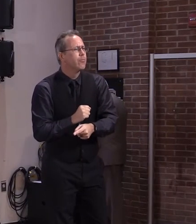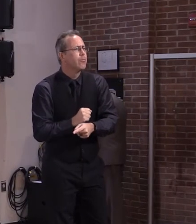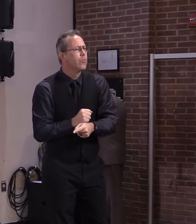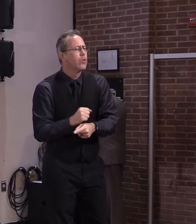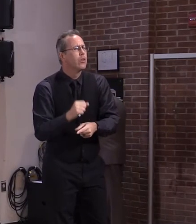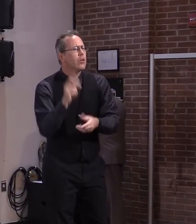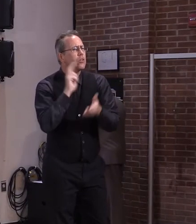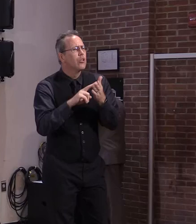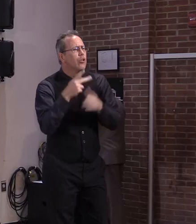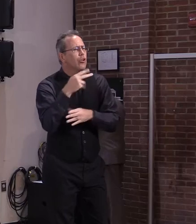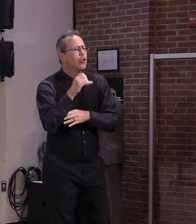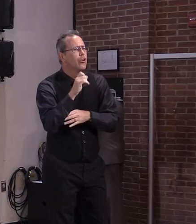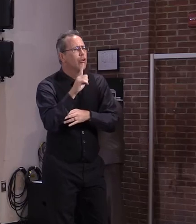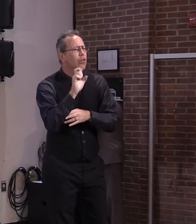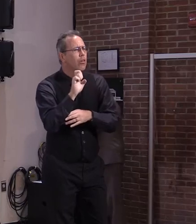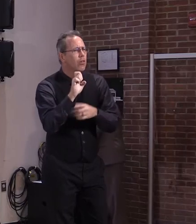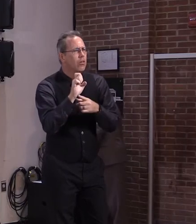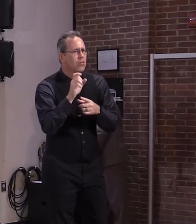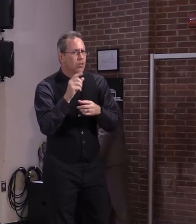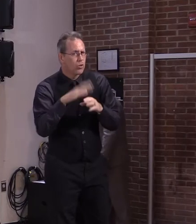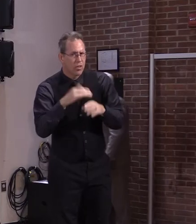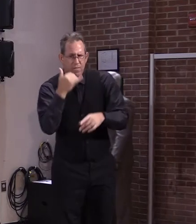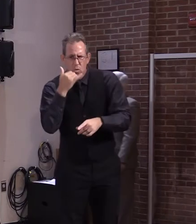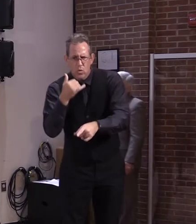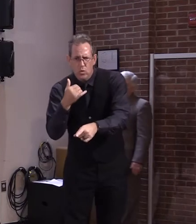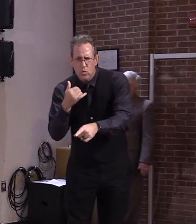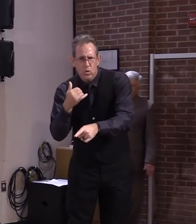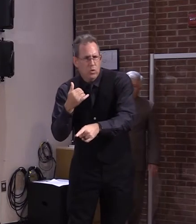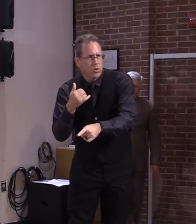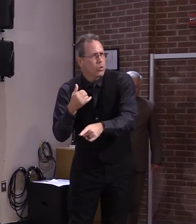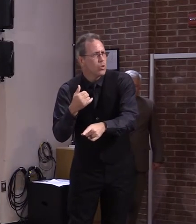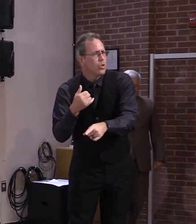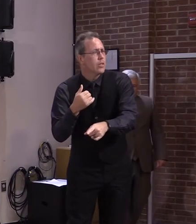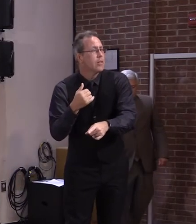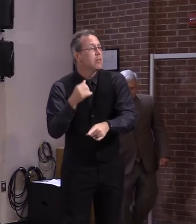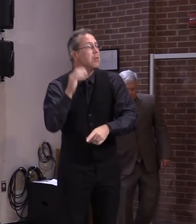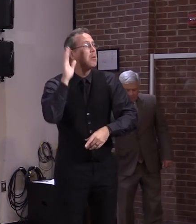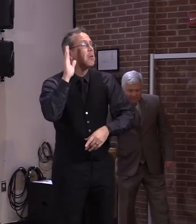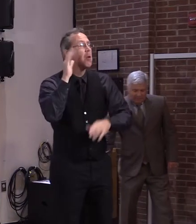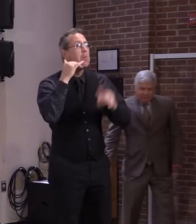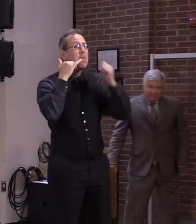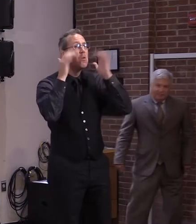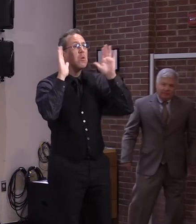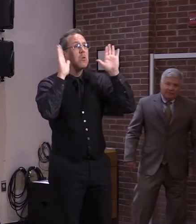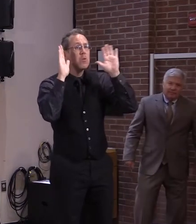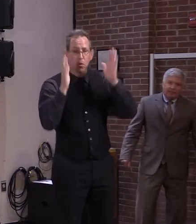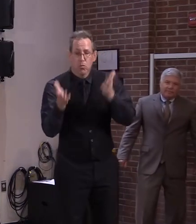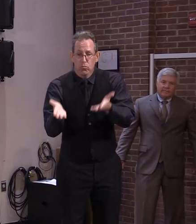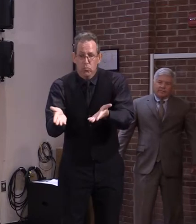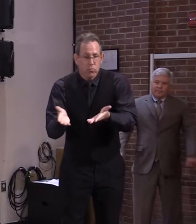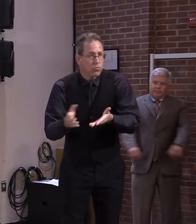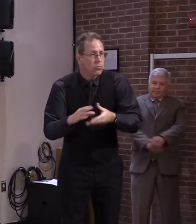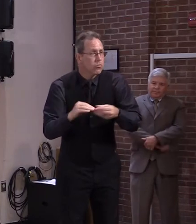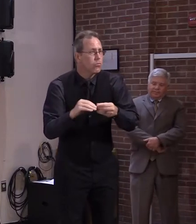of attestations, but I don't know if that's public or what we're doing with